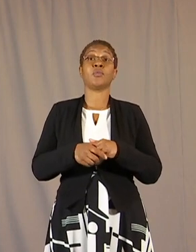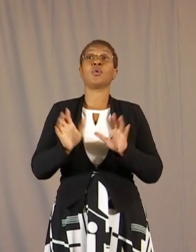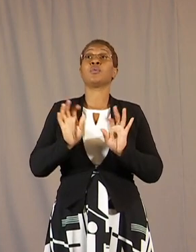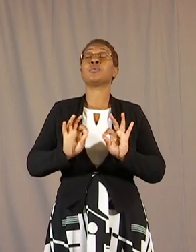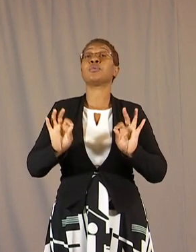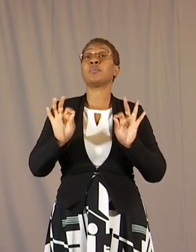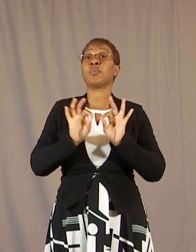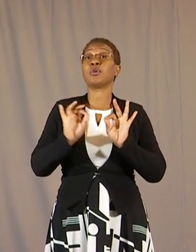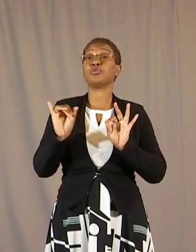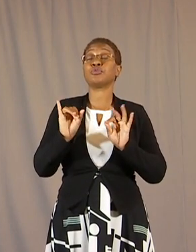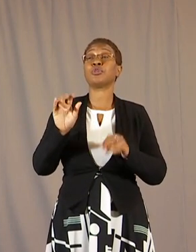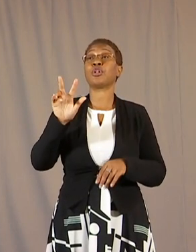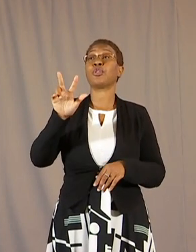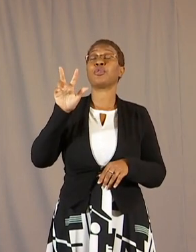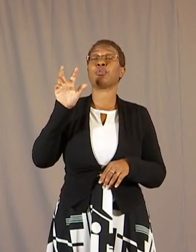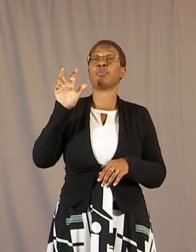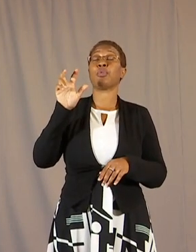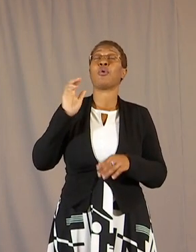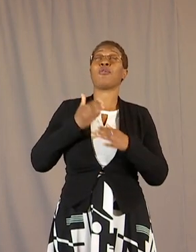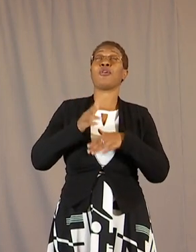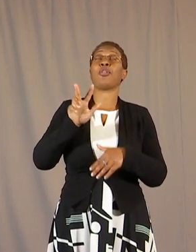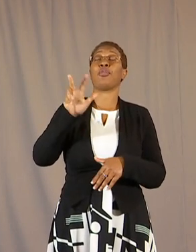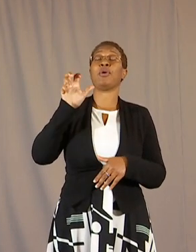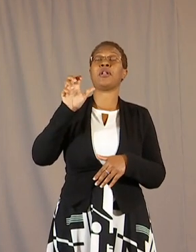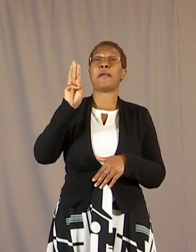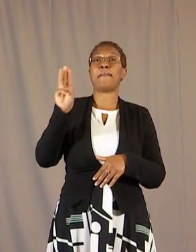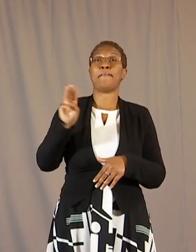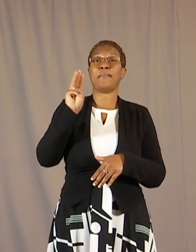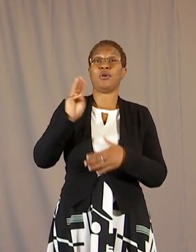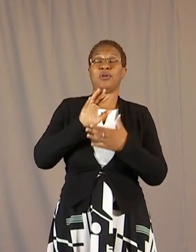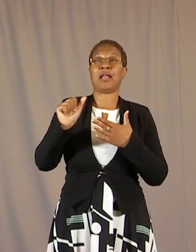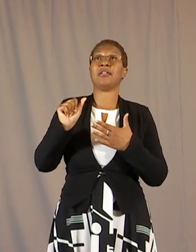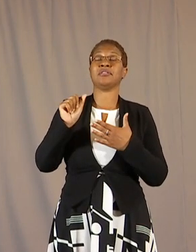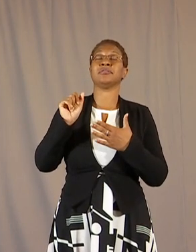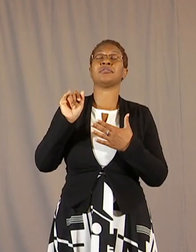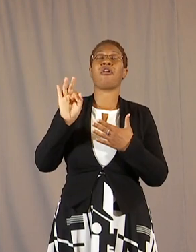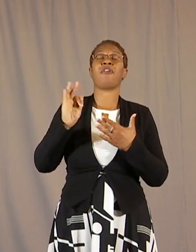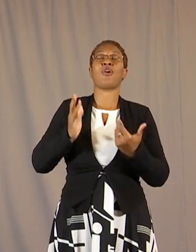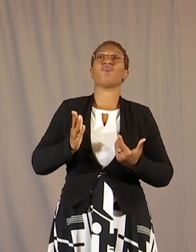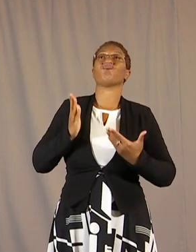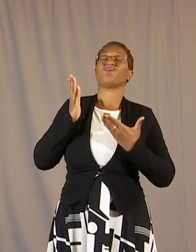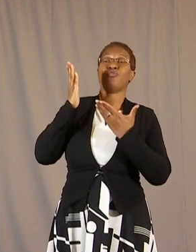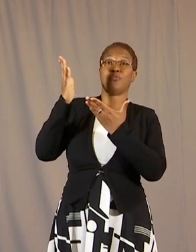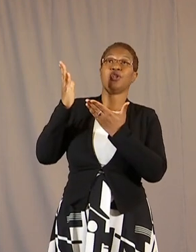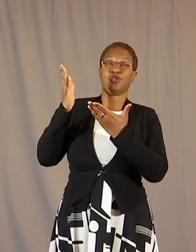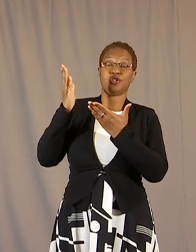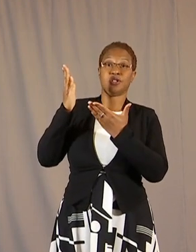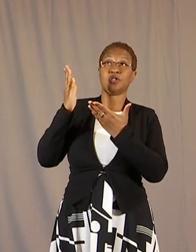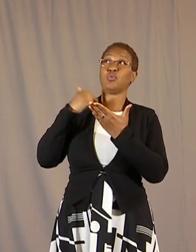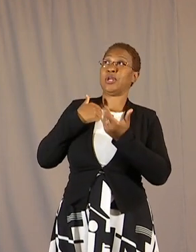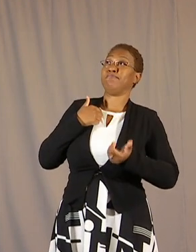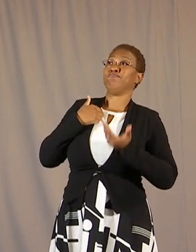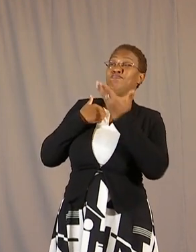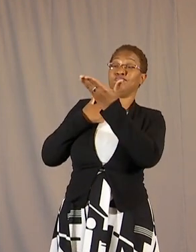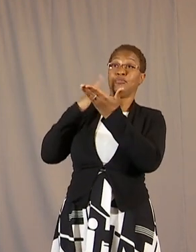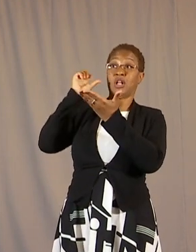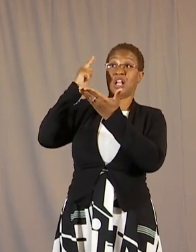$300+ million worth of recommendations that we placed, that the governor signed off on and included in